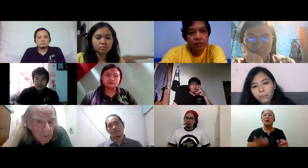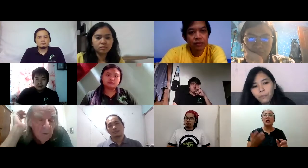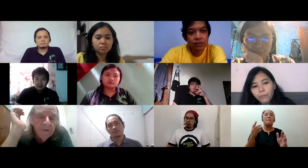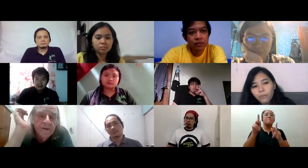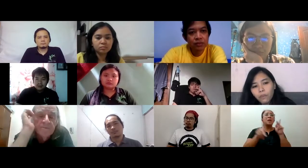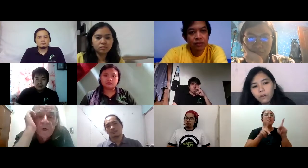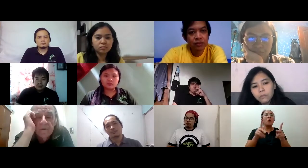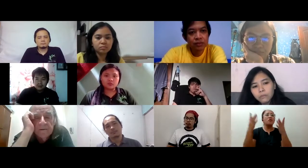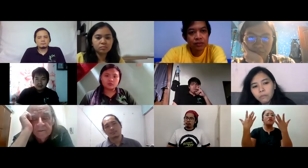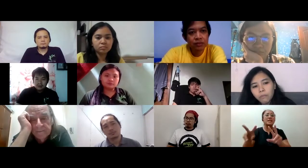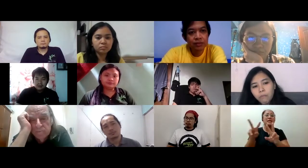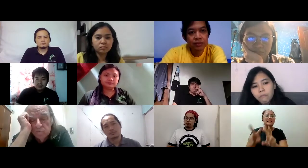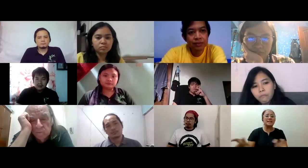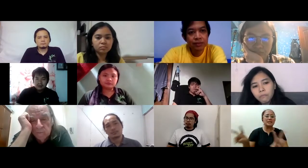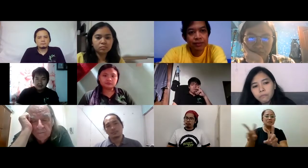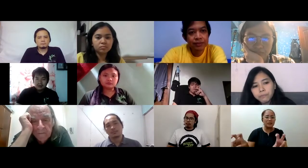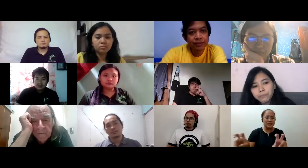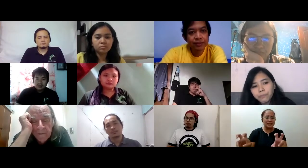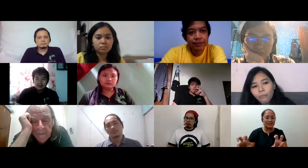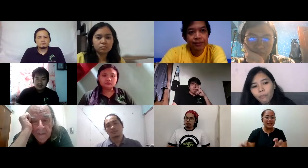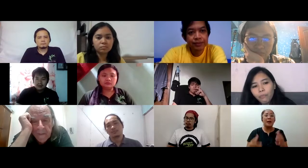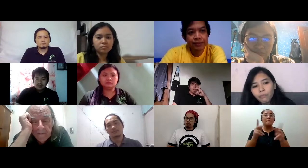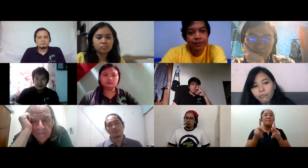experimented with these models.